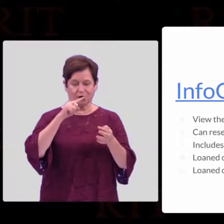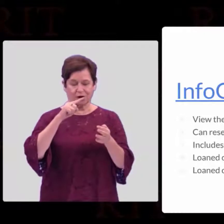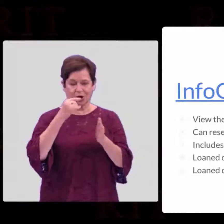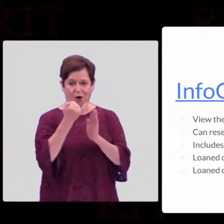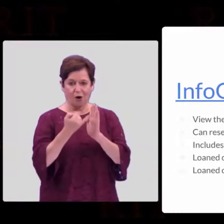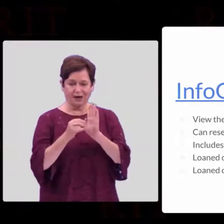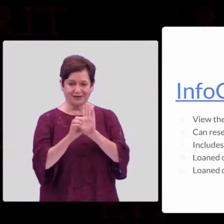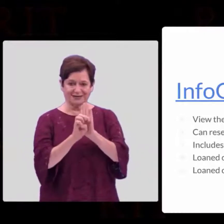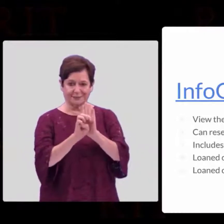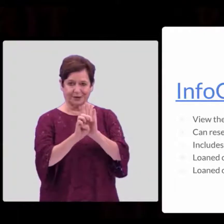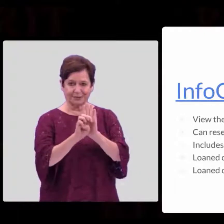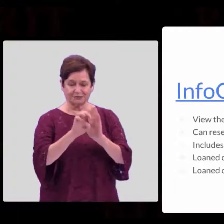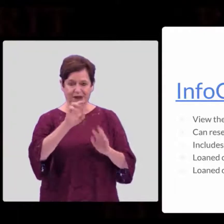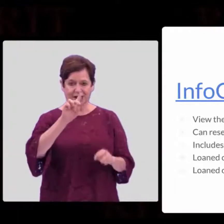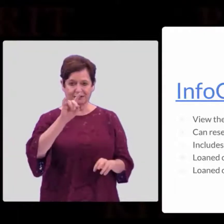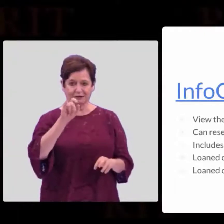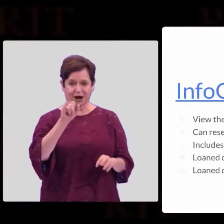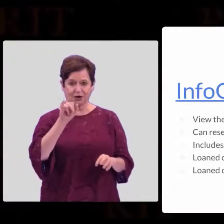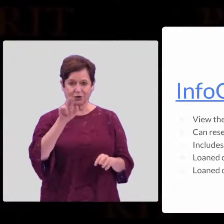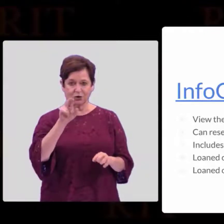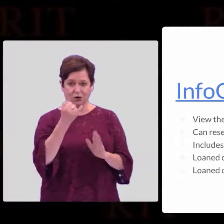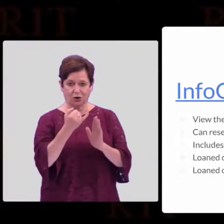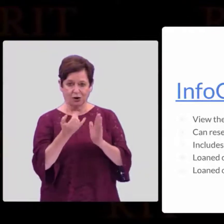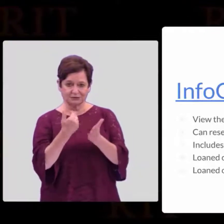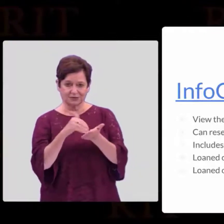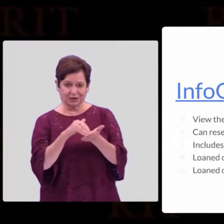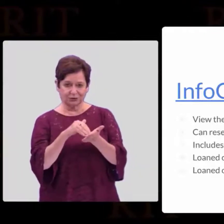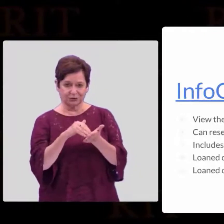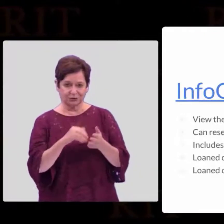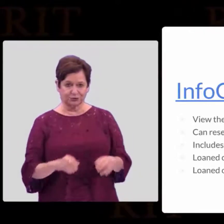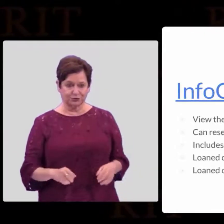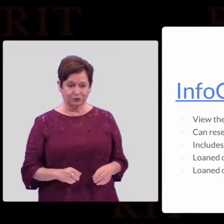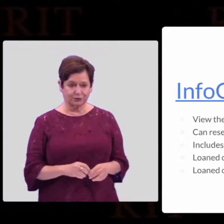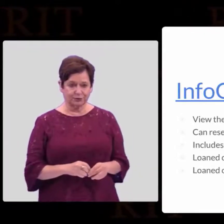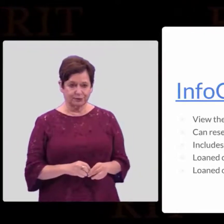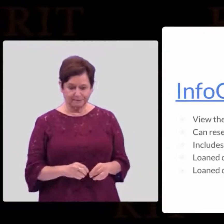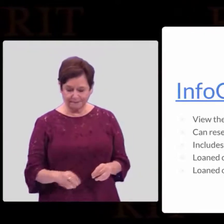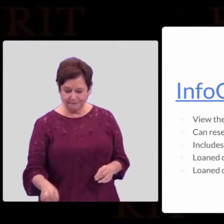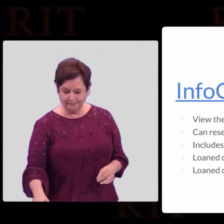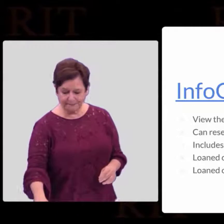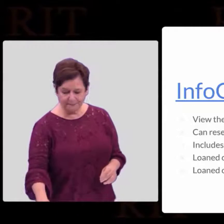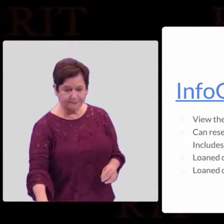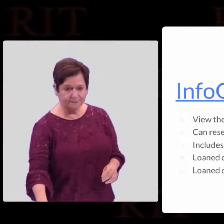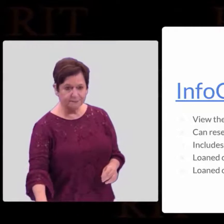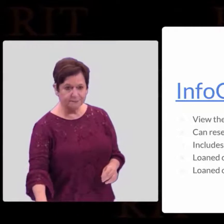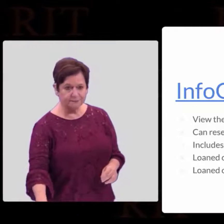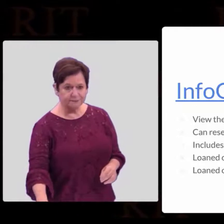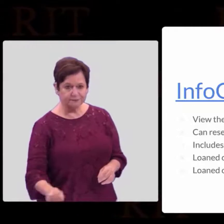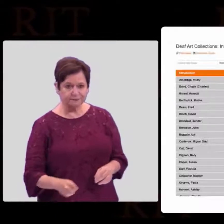out sometimes for art exhibits at the Dyer Arts Center.